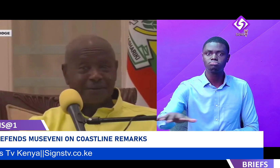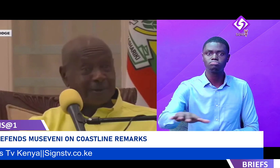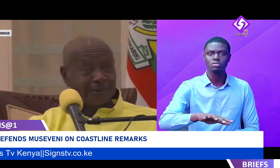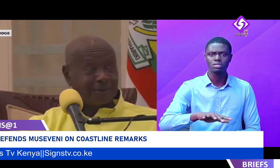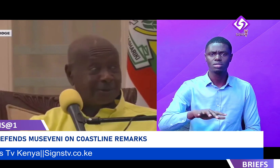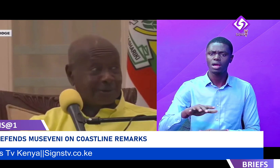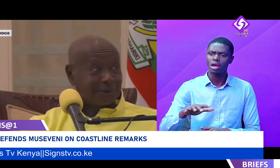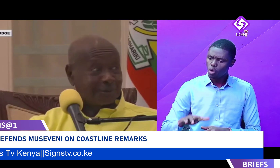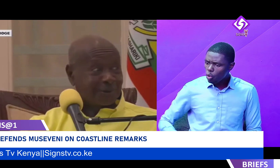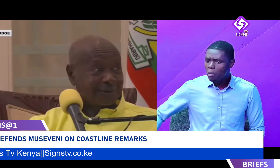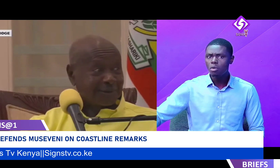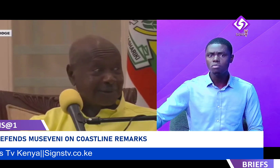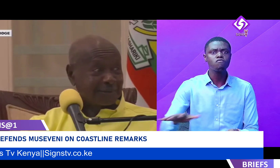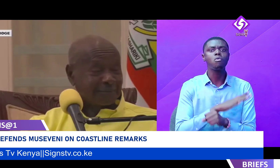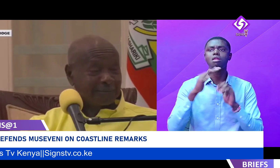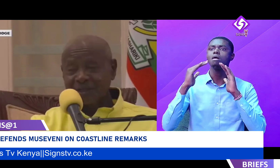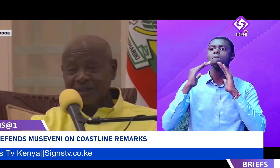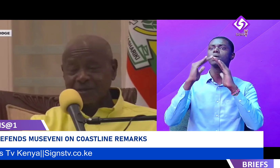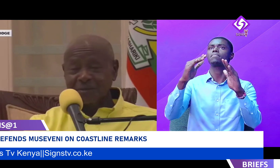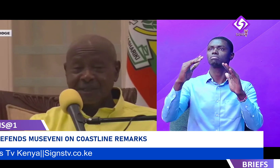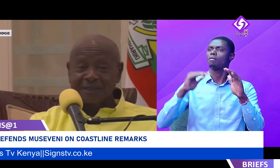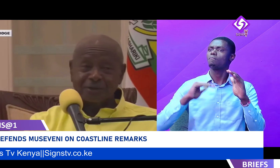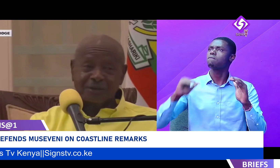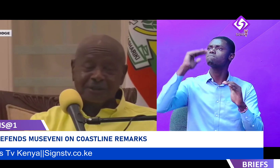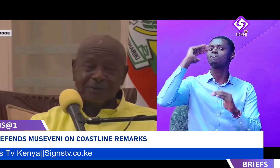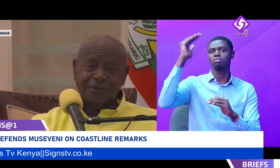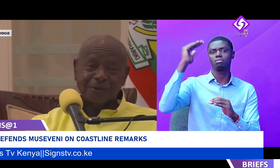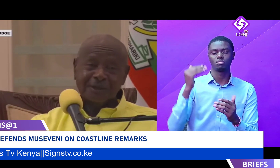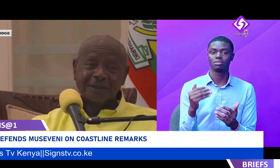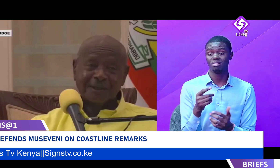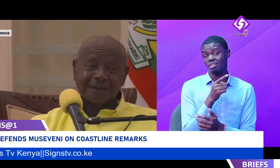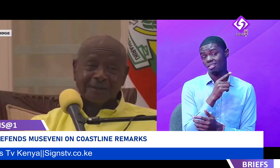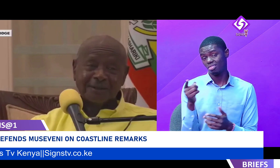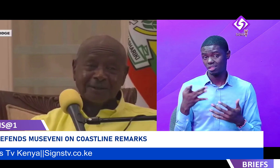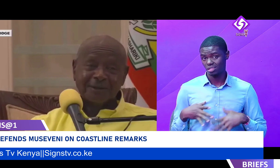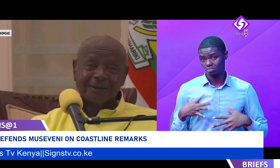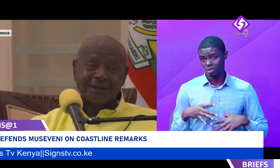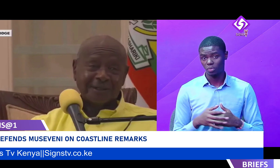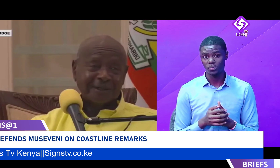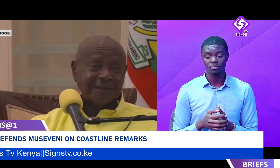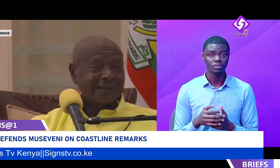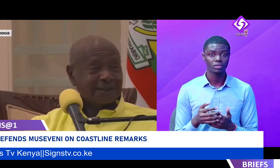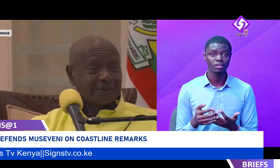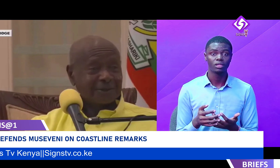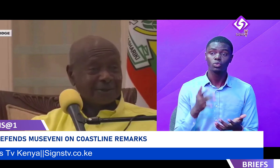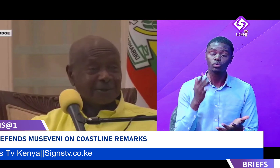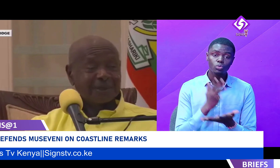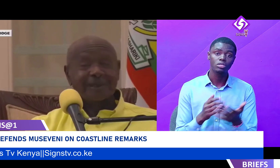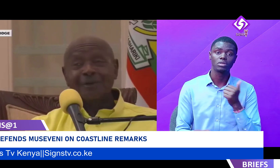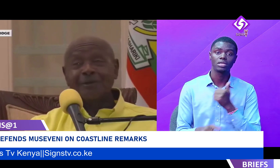belongs to the whole block? So me, I just watch these people. You are really endangering yourself. How can you have a situation